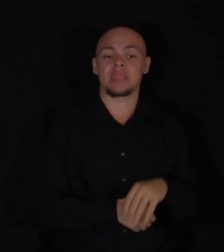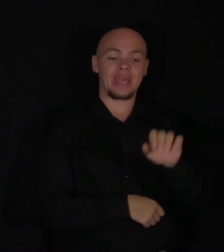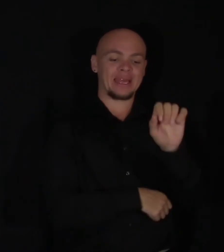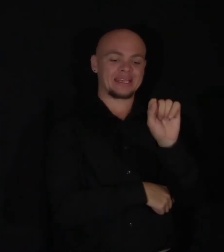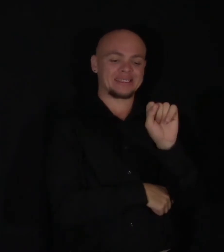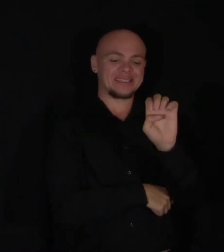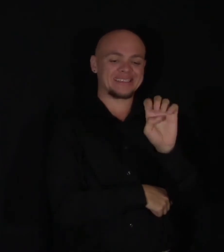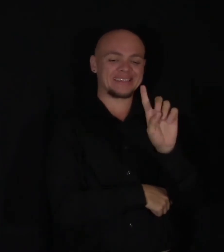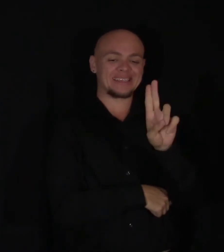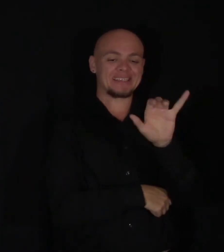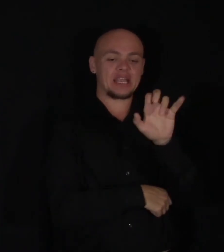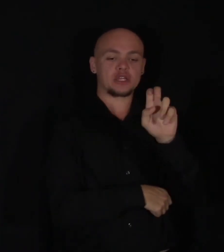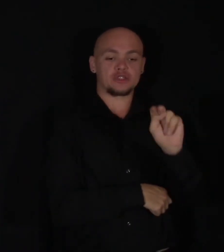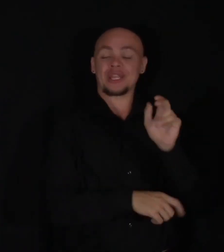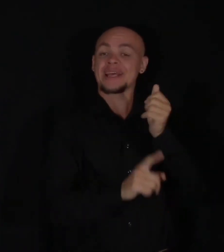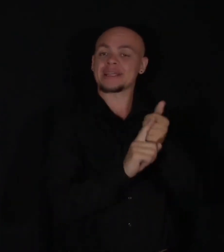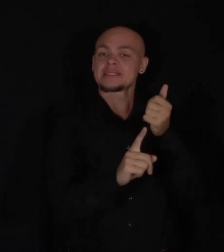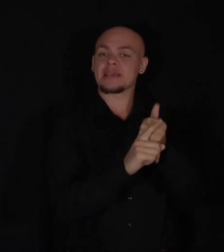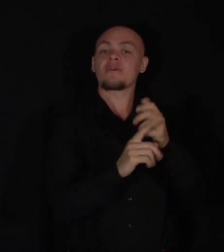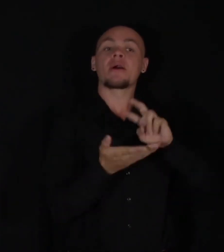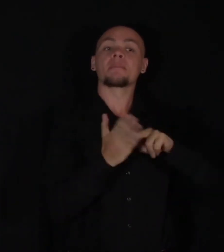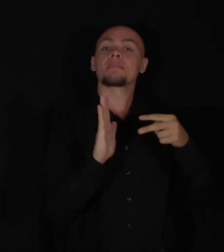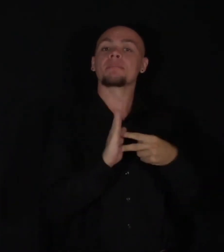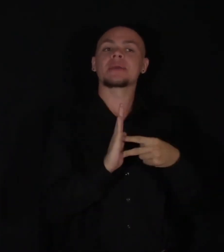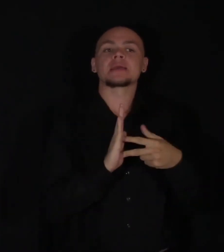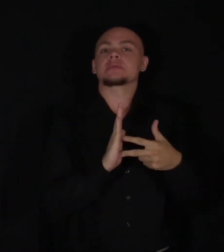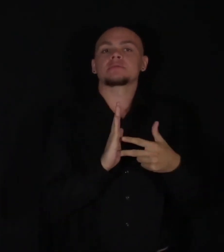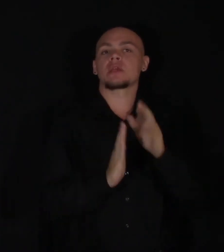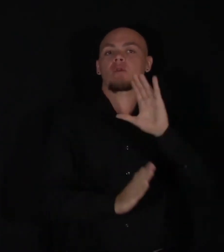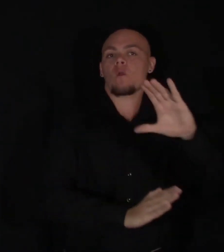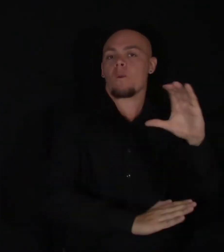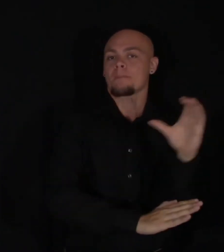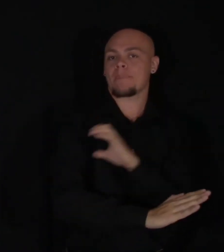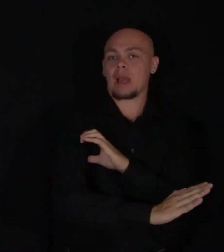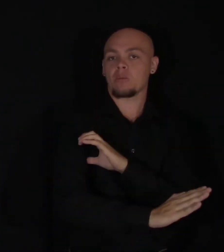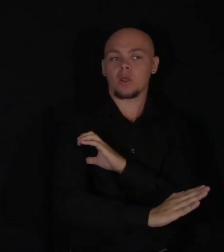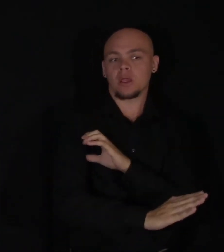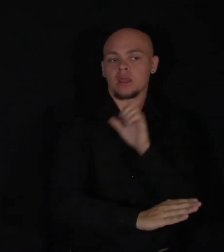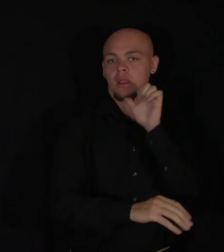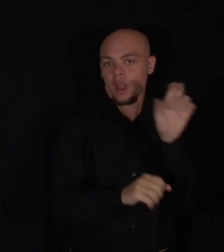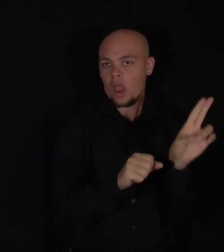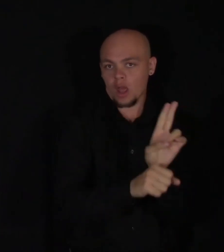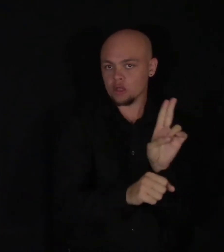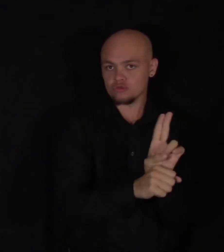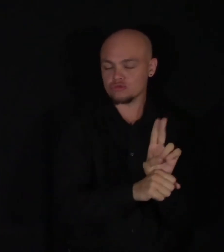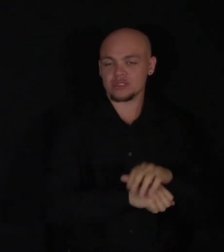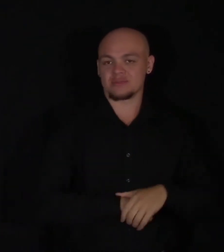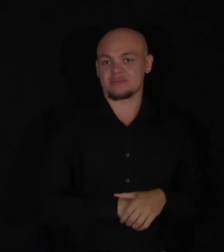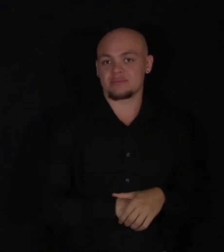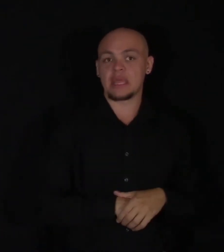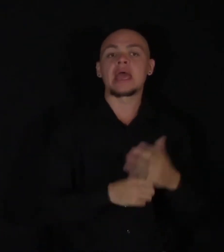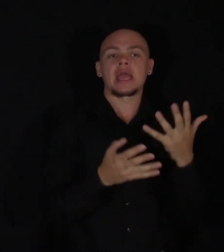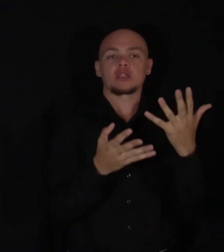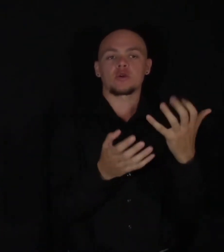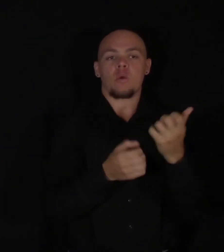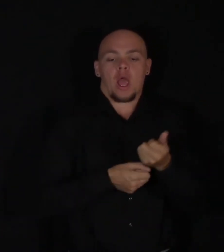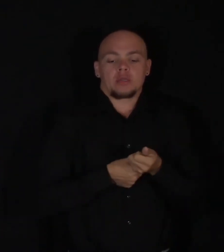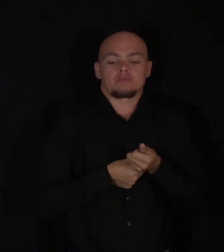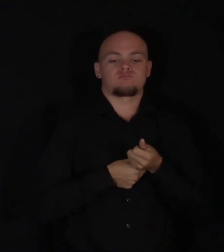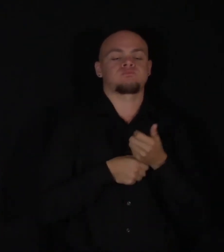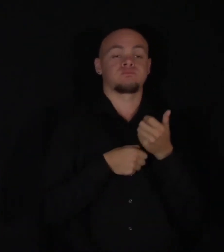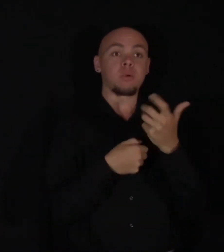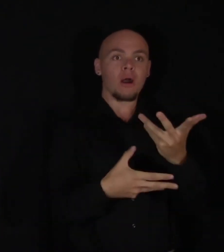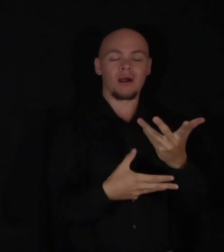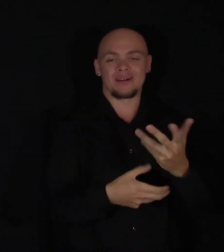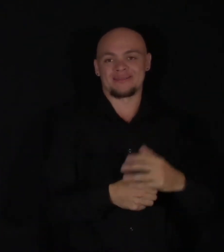Seduction is really about your untapped power that you're not using, that you want to unleash. Would